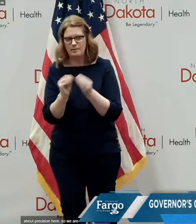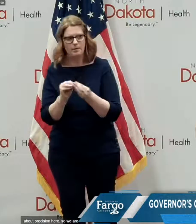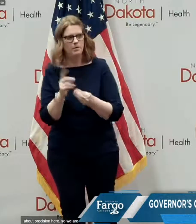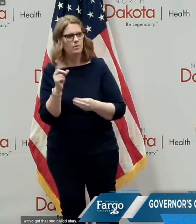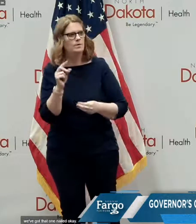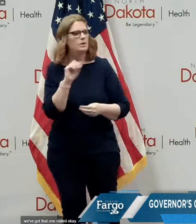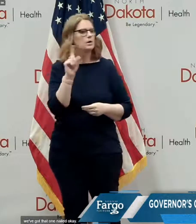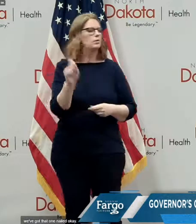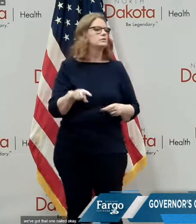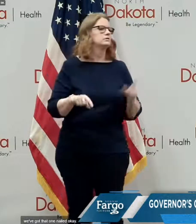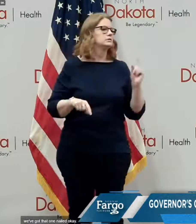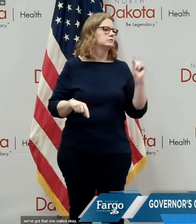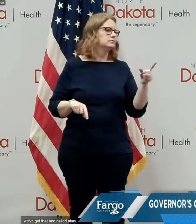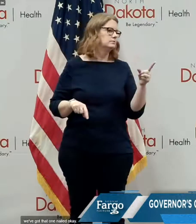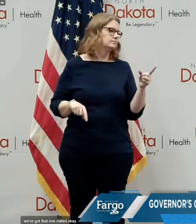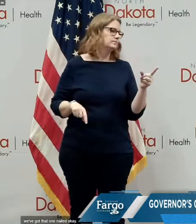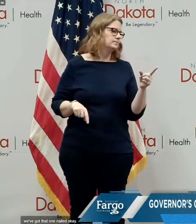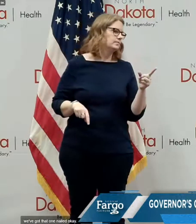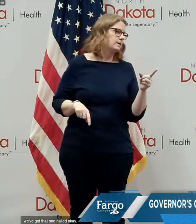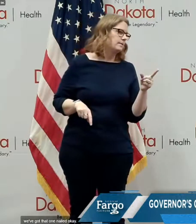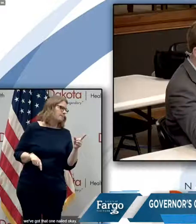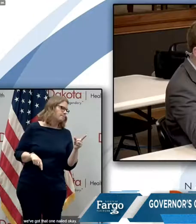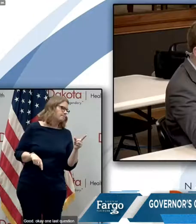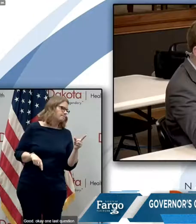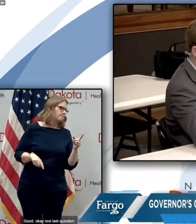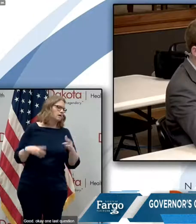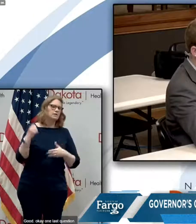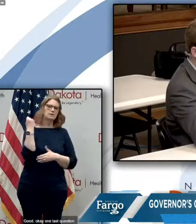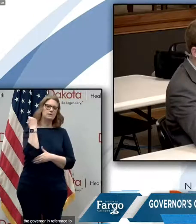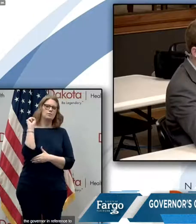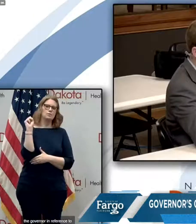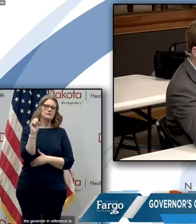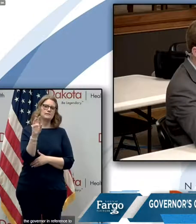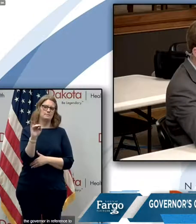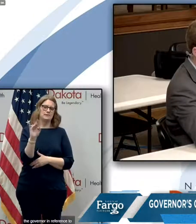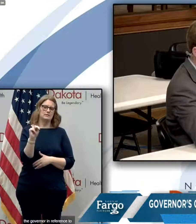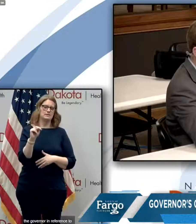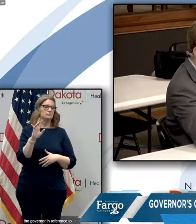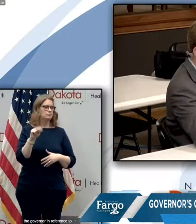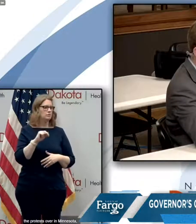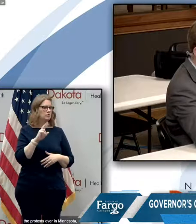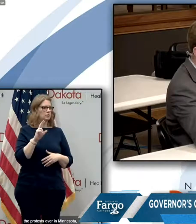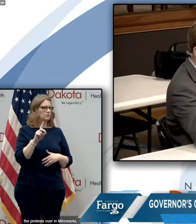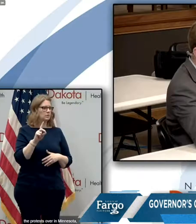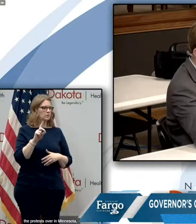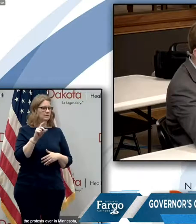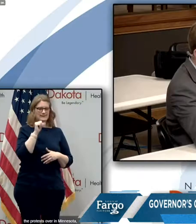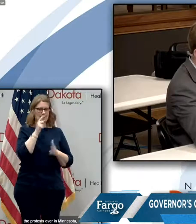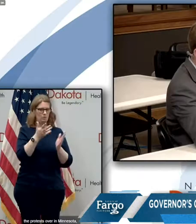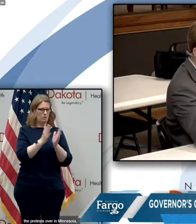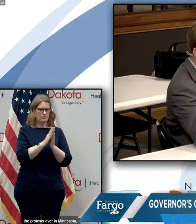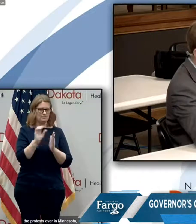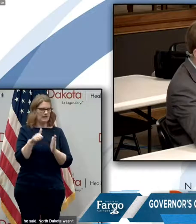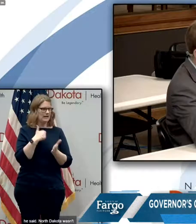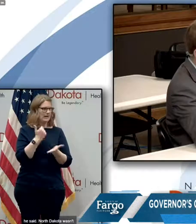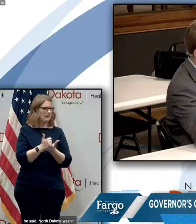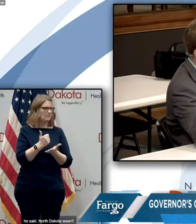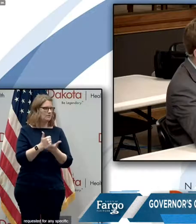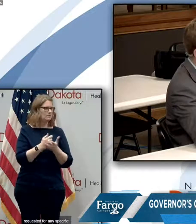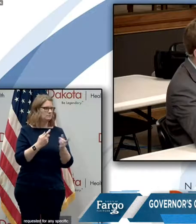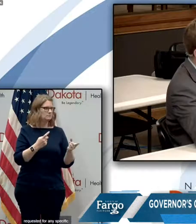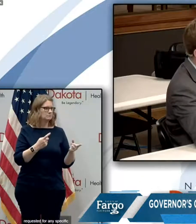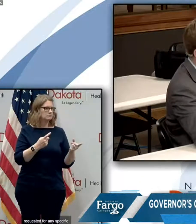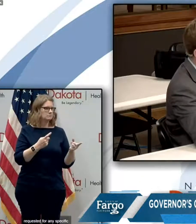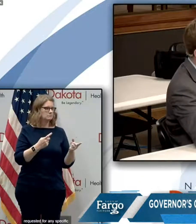question. Governor, in reference to the protests over in Minnesota, you said North Dakota wasn't requested for any specific help, but I'm wondering if you just